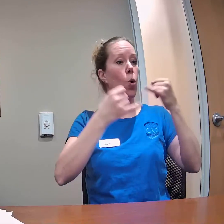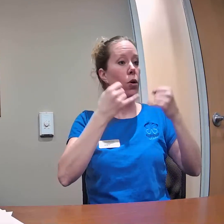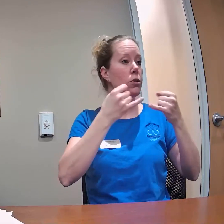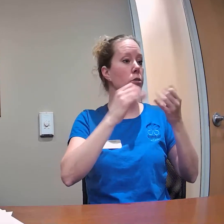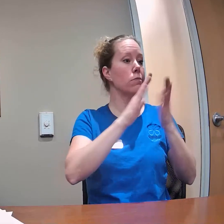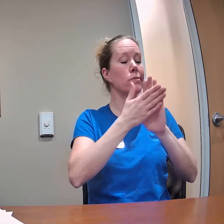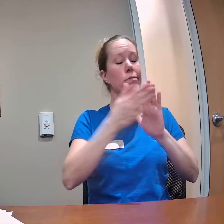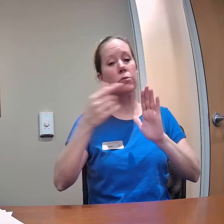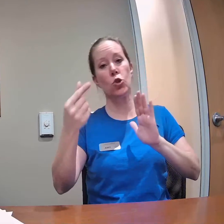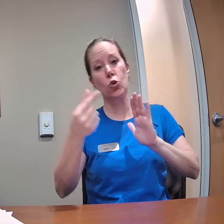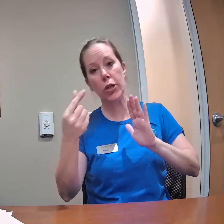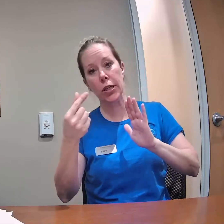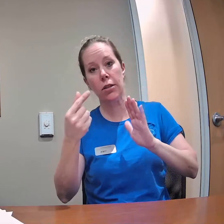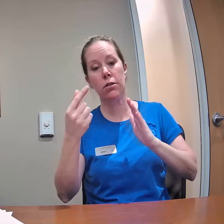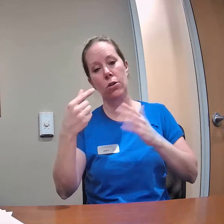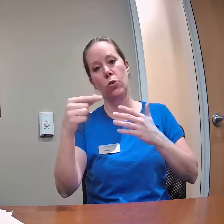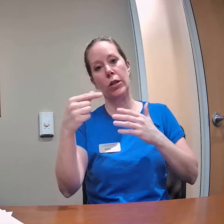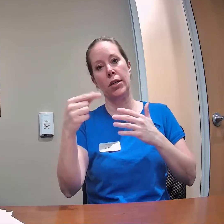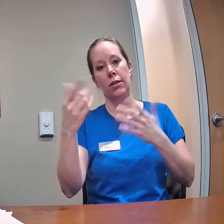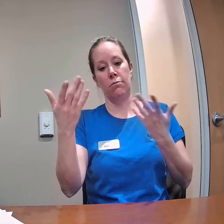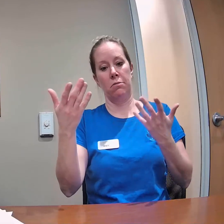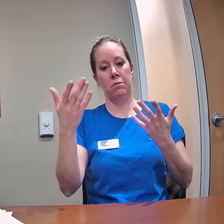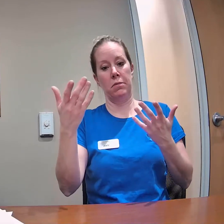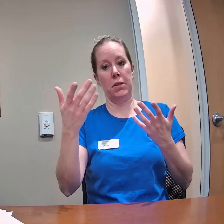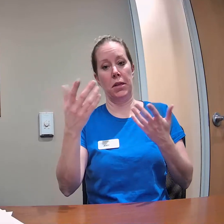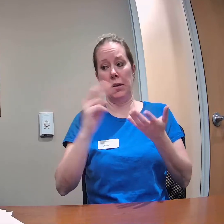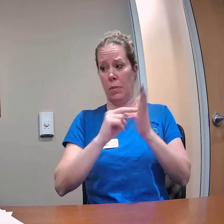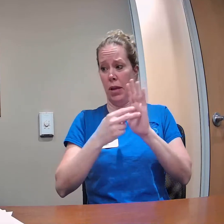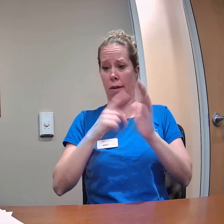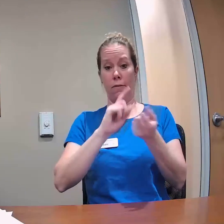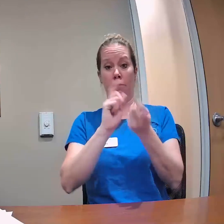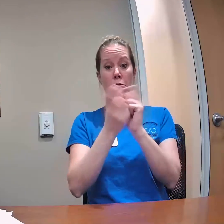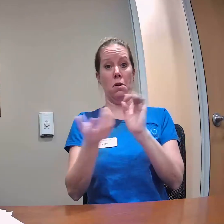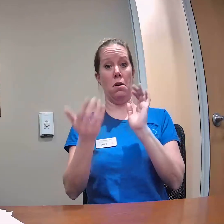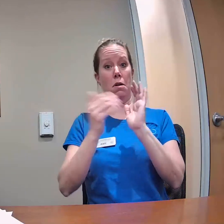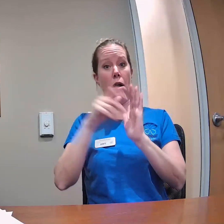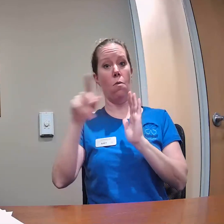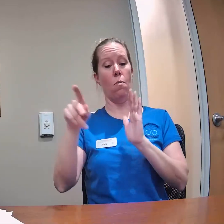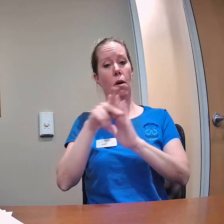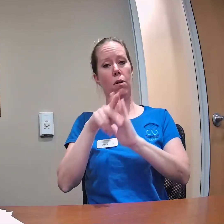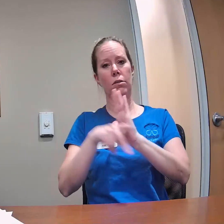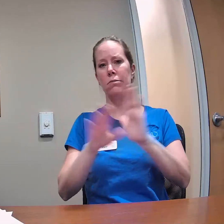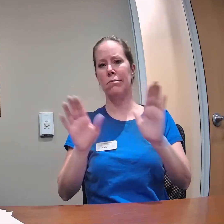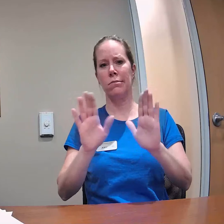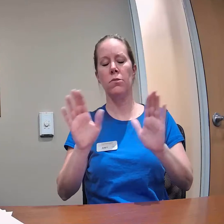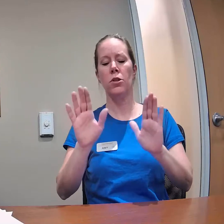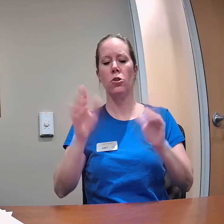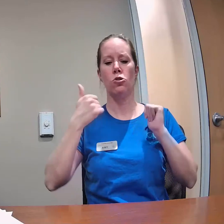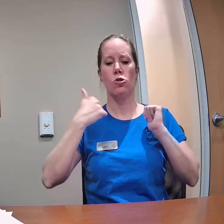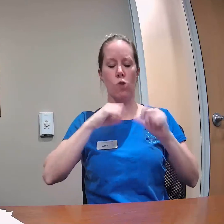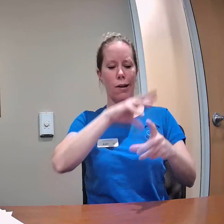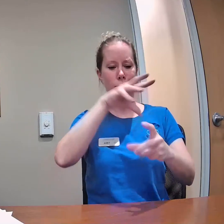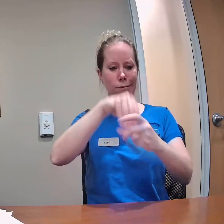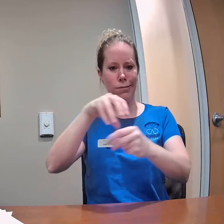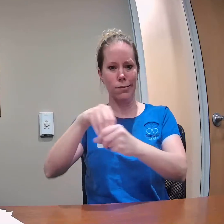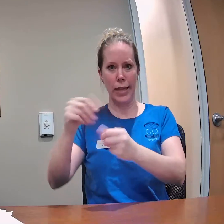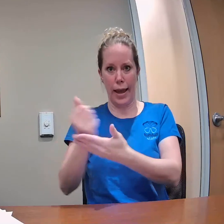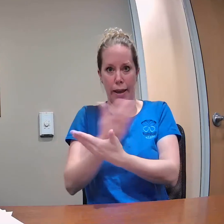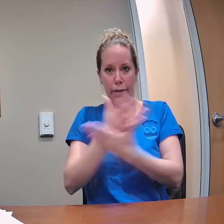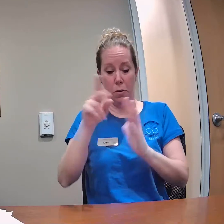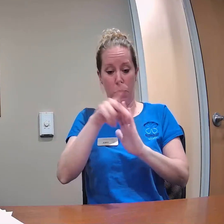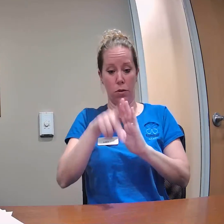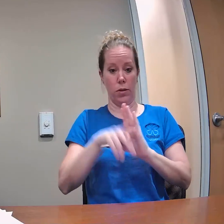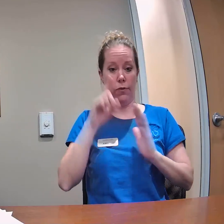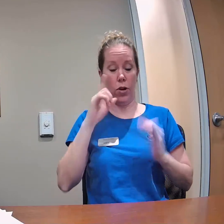green, and we don't want to have to necessarily redo the whole policy. So we're trying to encapsulate everything into the